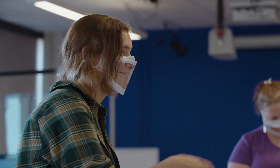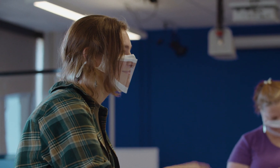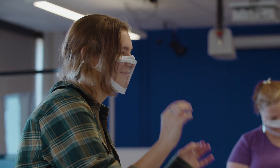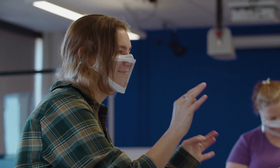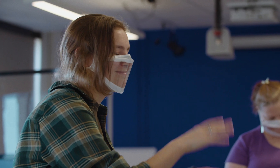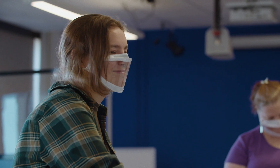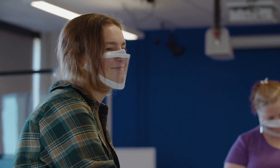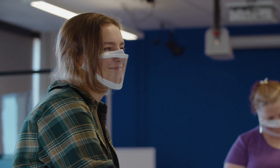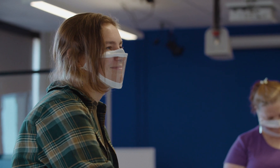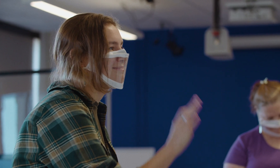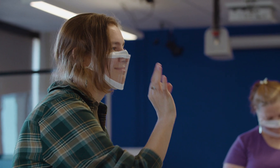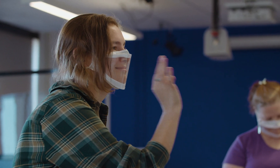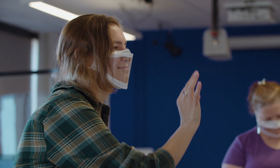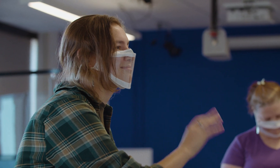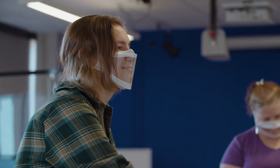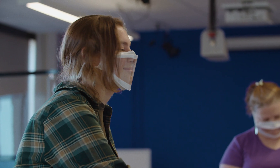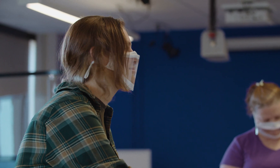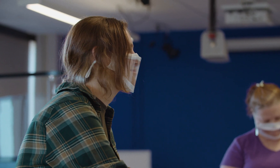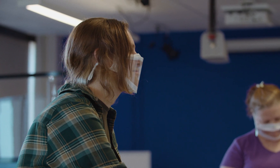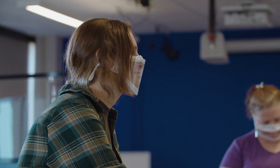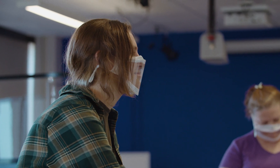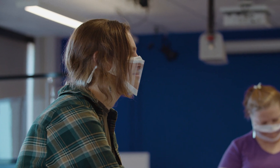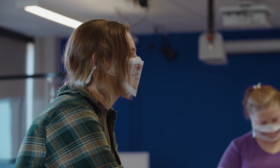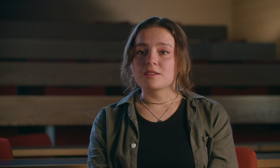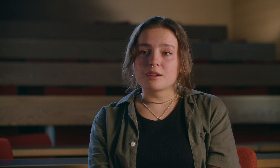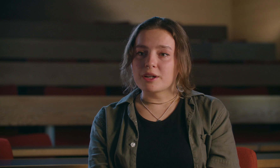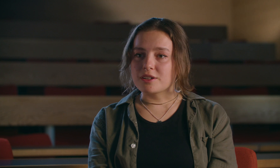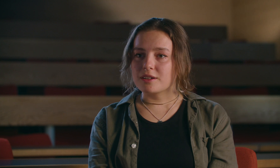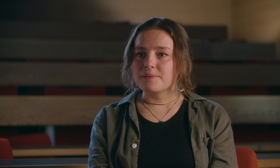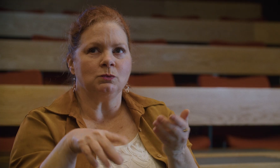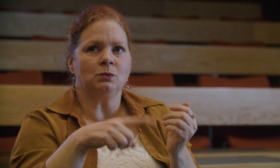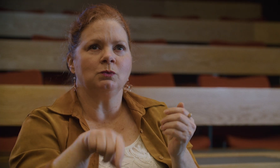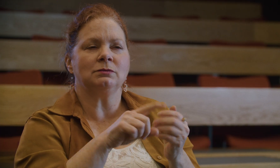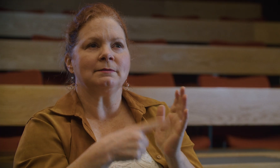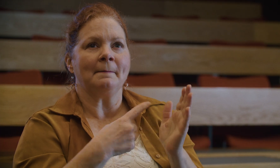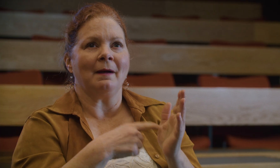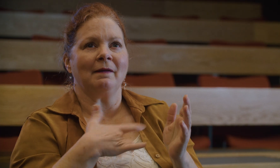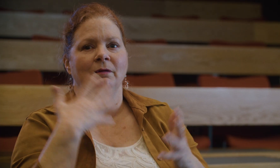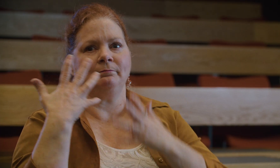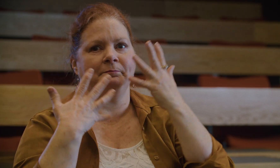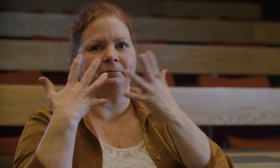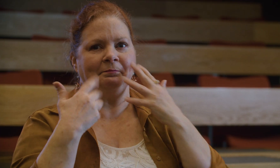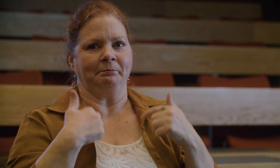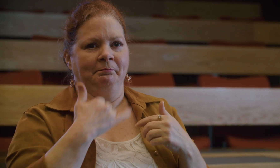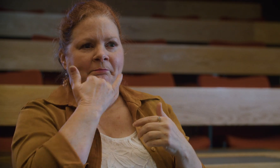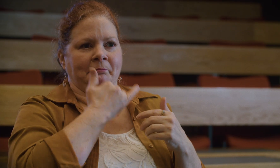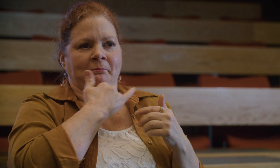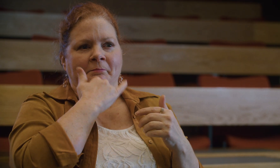It's an important job, being a sign language interpreter, and that's a lot of pressure. It's hard for students who are not deaf